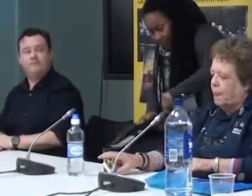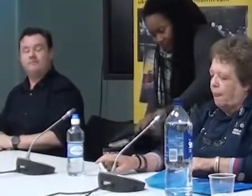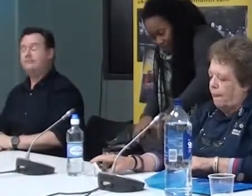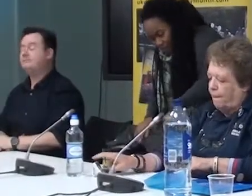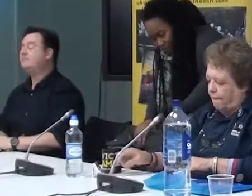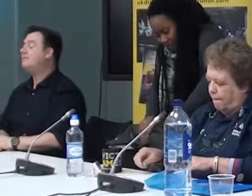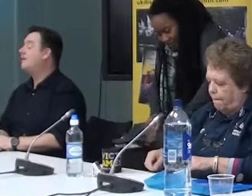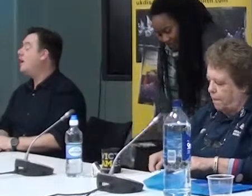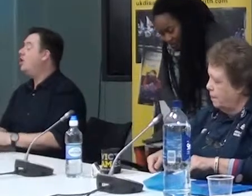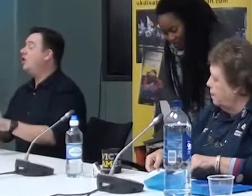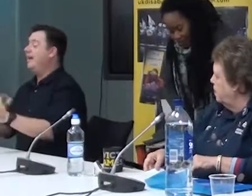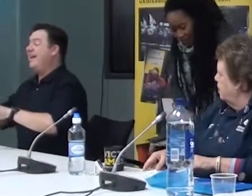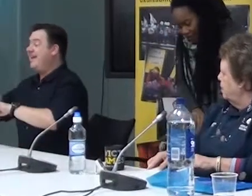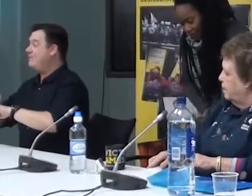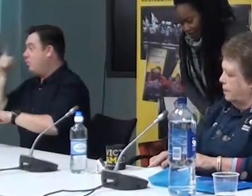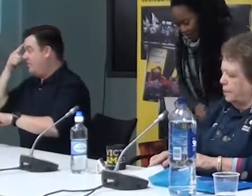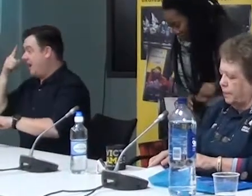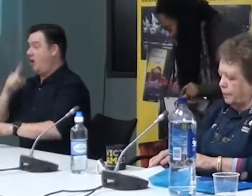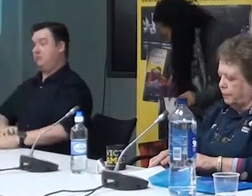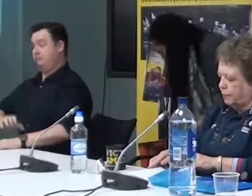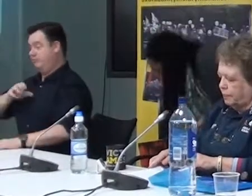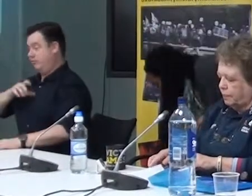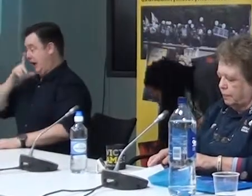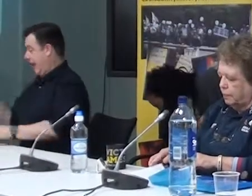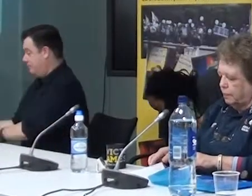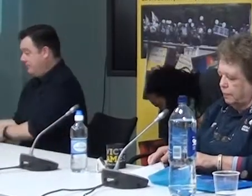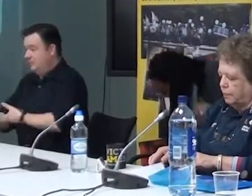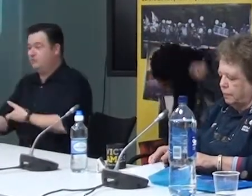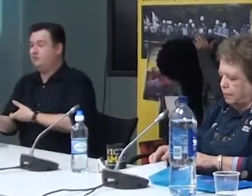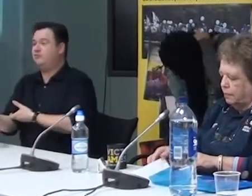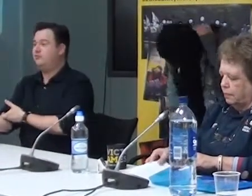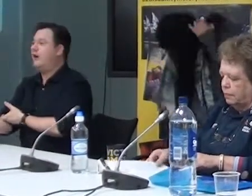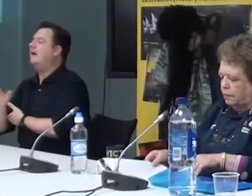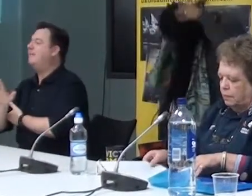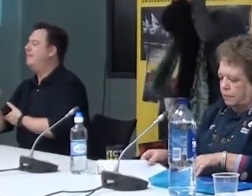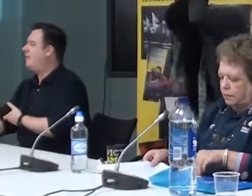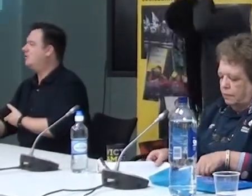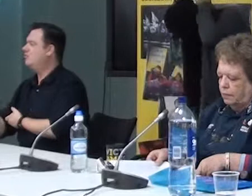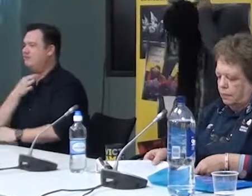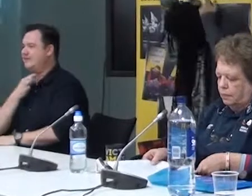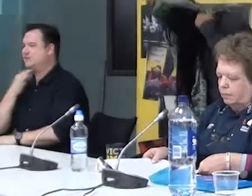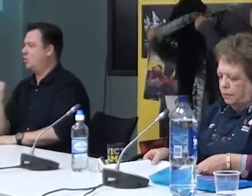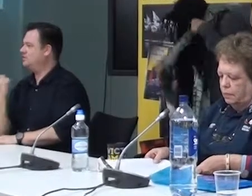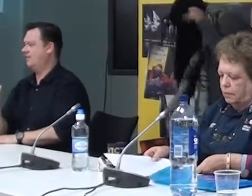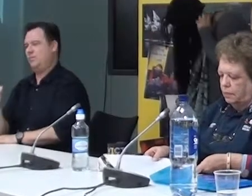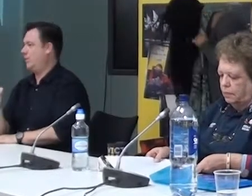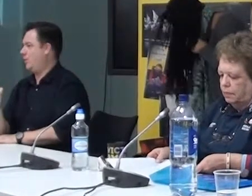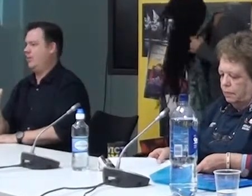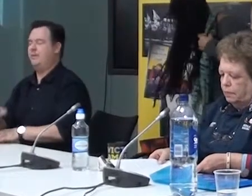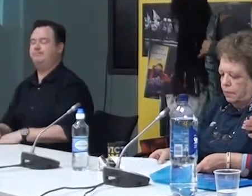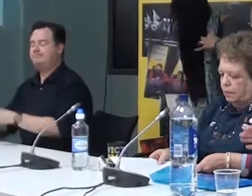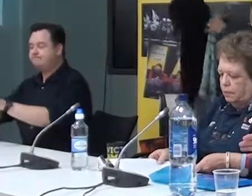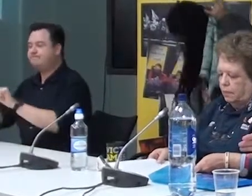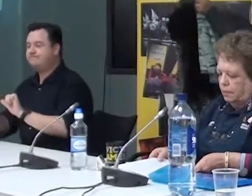appliances provided but without taking personal risks. 3. On hearing alarm of fire, and